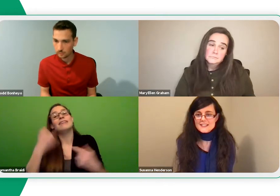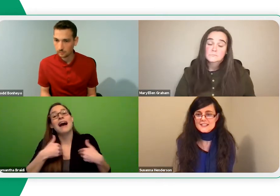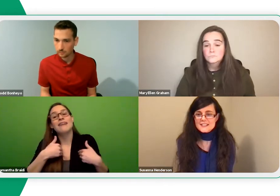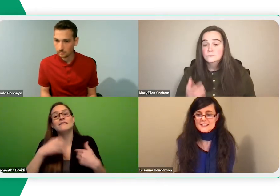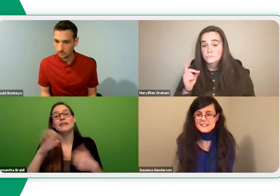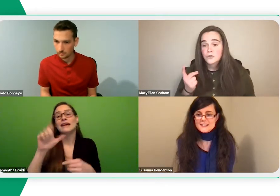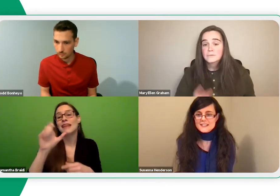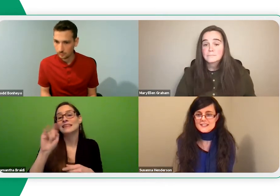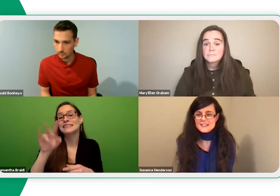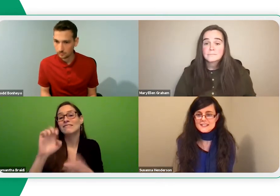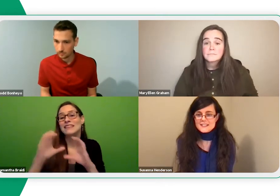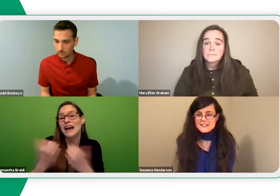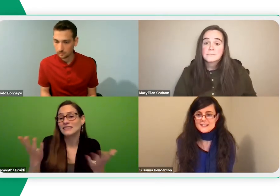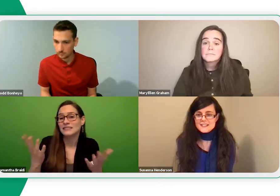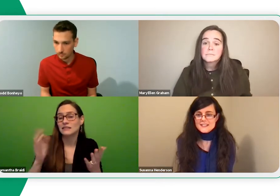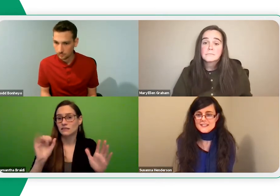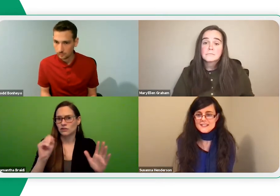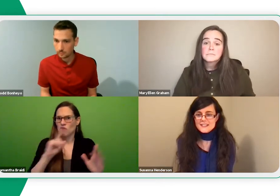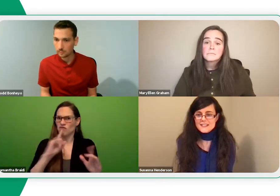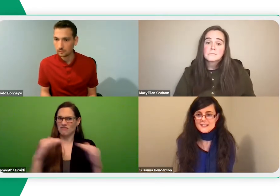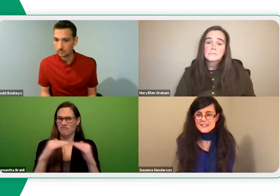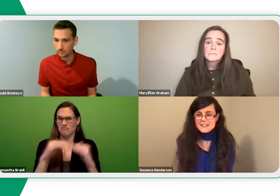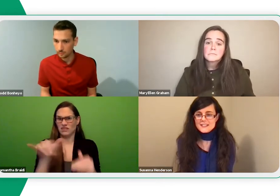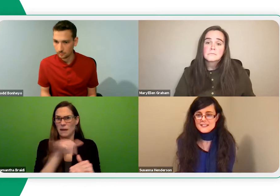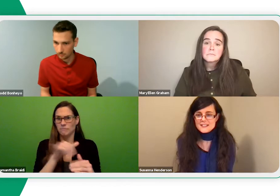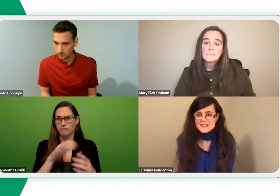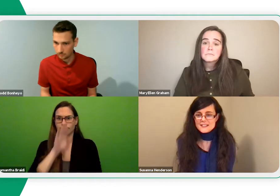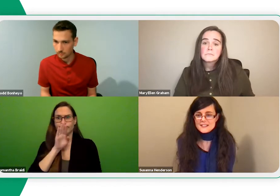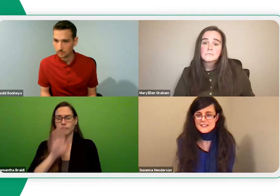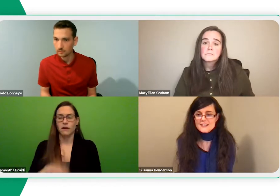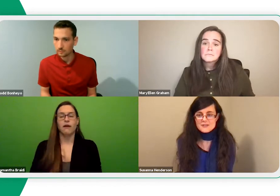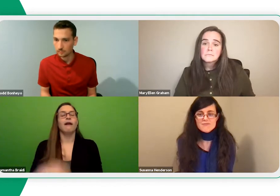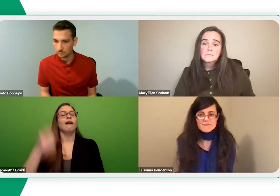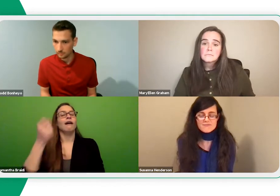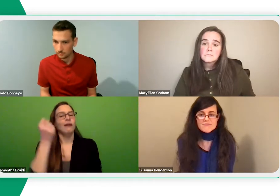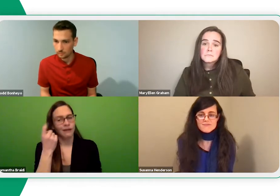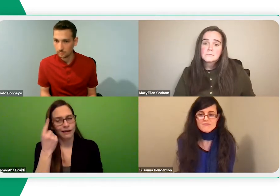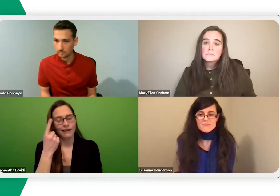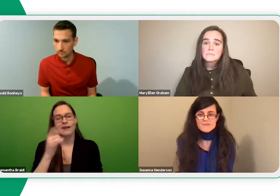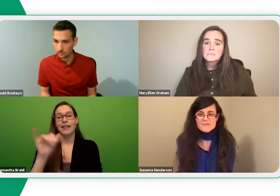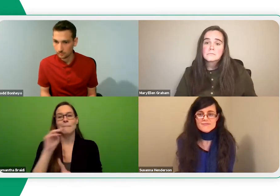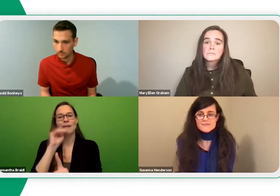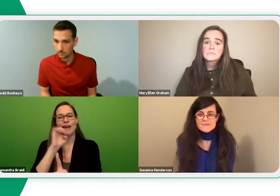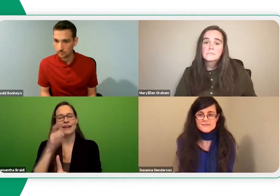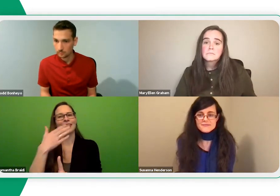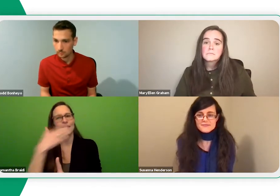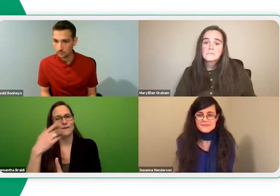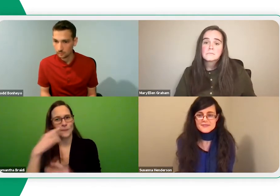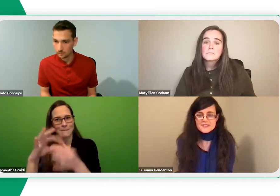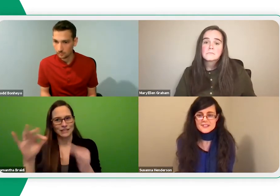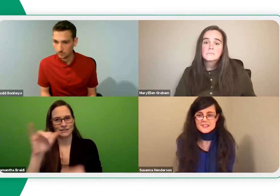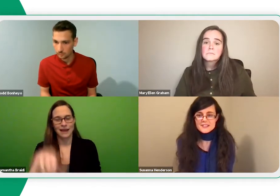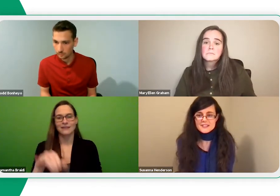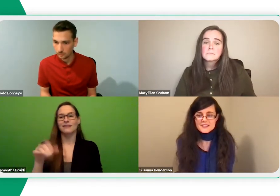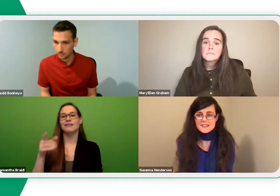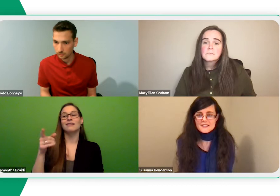Neither group learns about finance, really, unless there's an elective class that will cover it. I would say both hearing and deaf